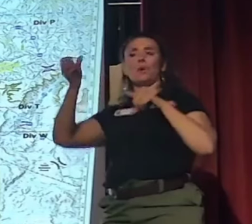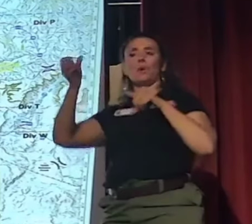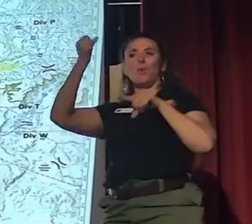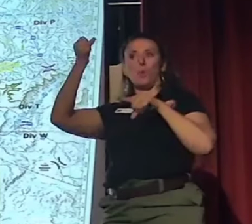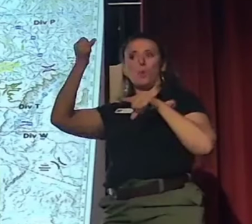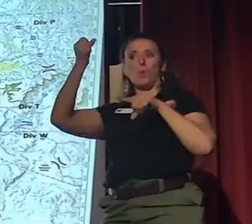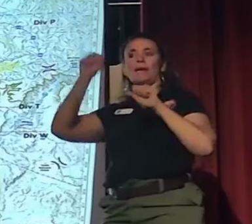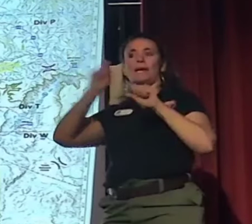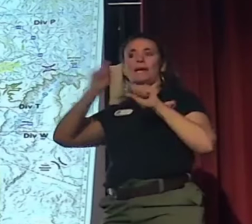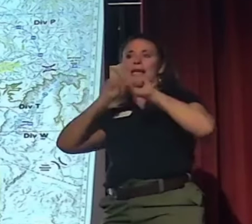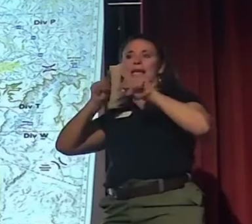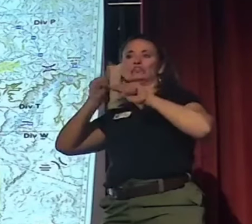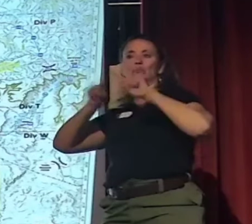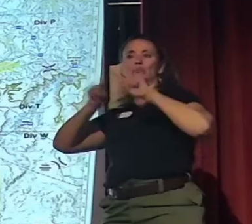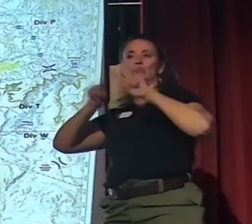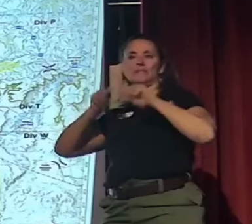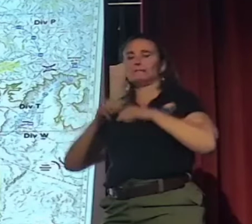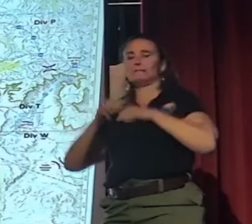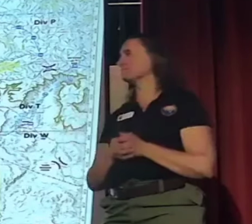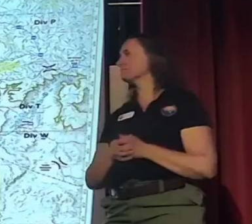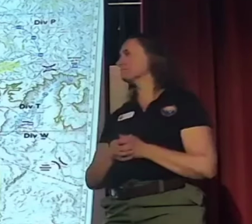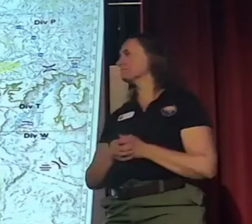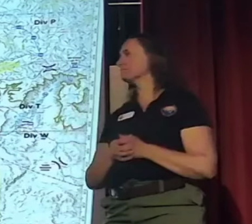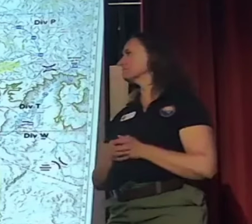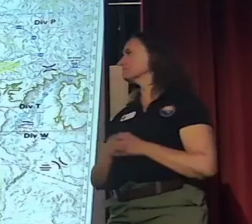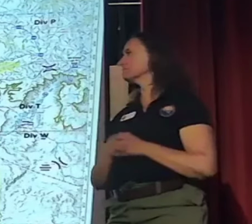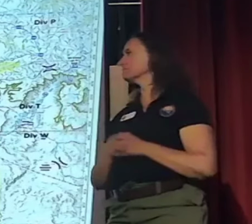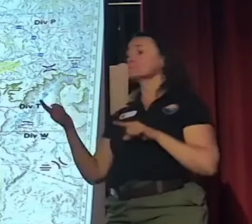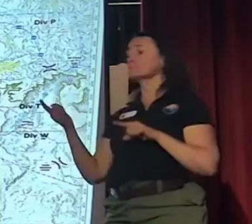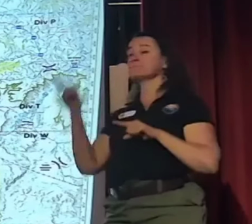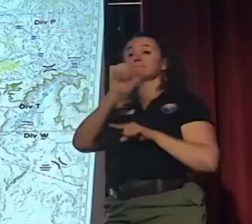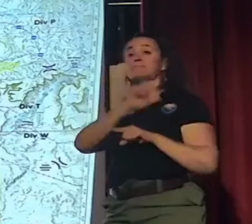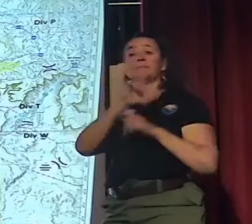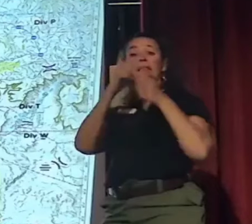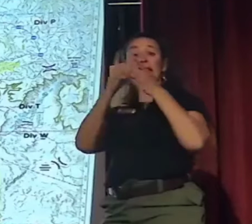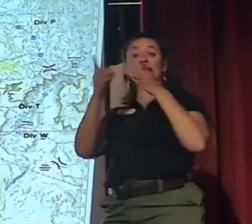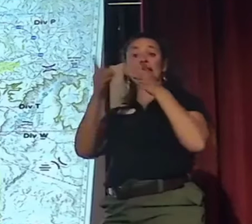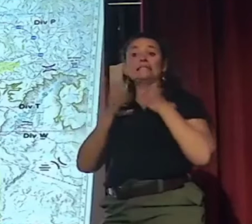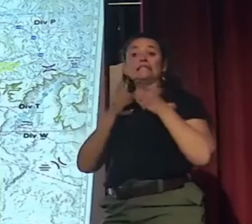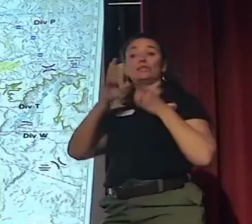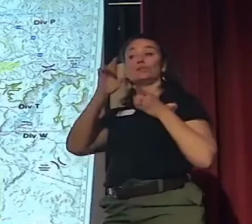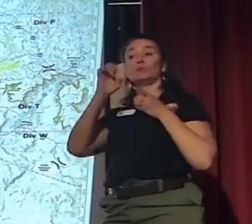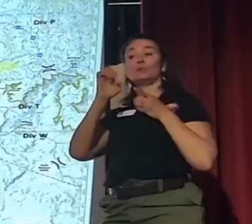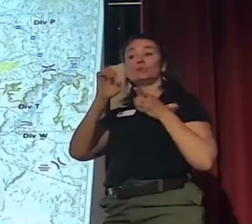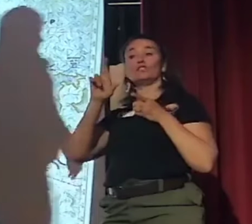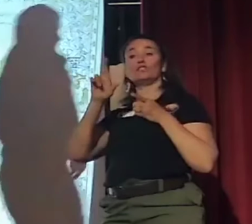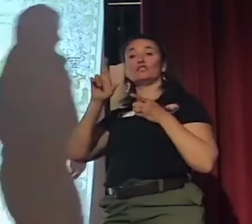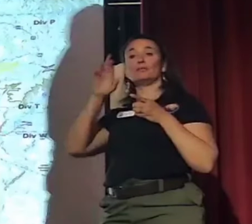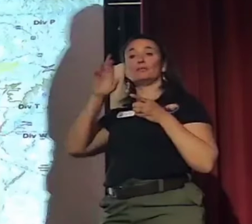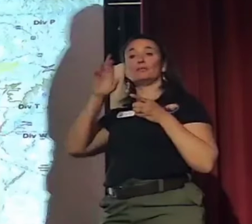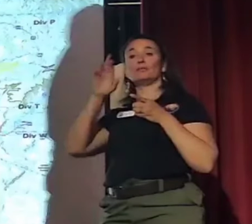some questions. So up next, I'm going to introduce District Ranger Matt Pachorik.